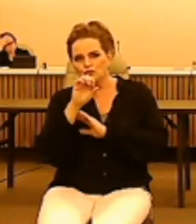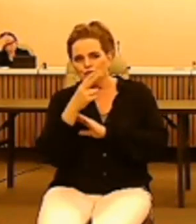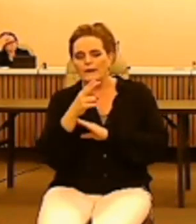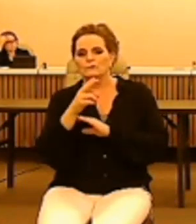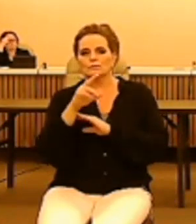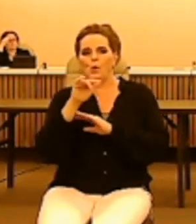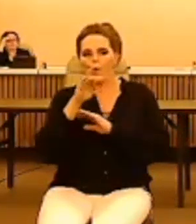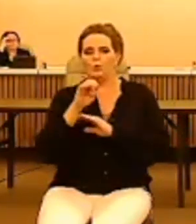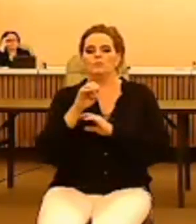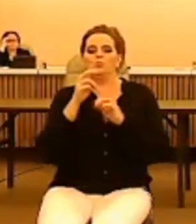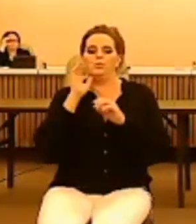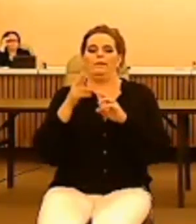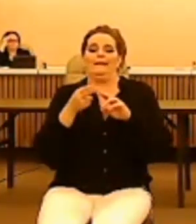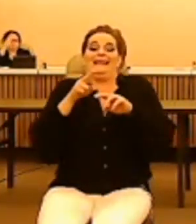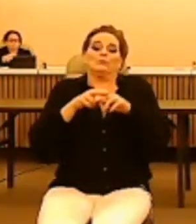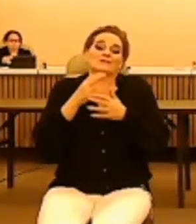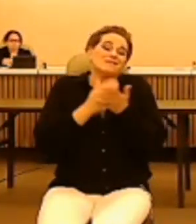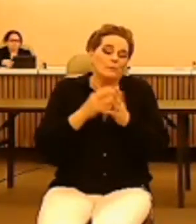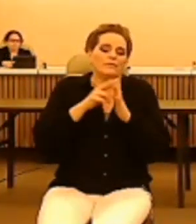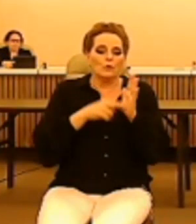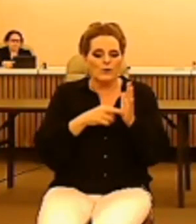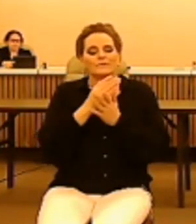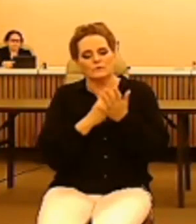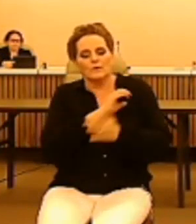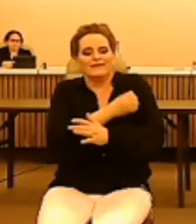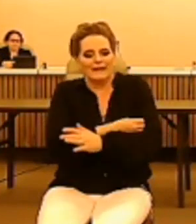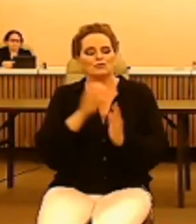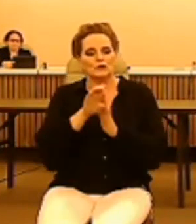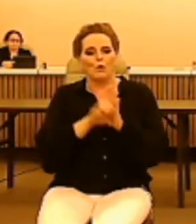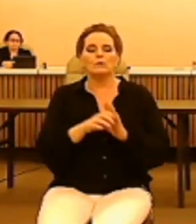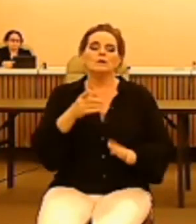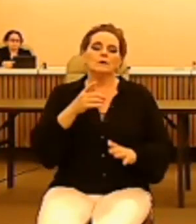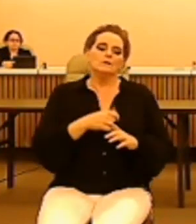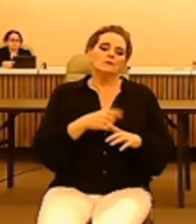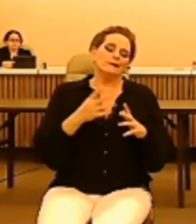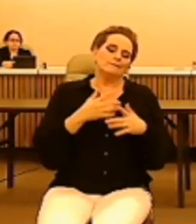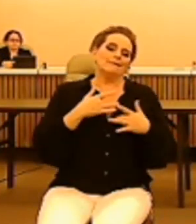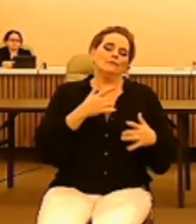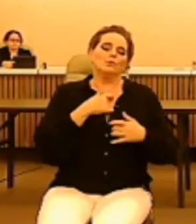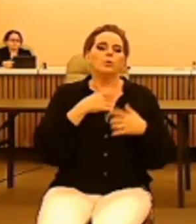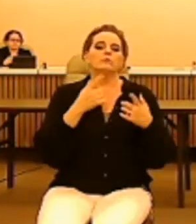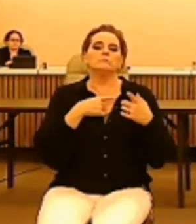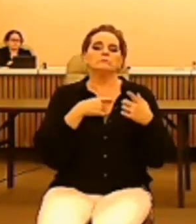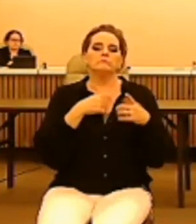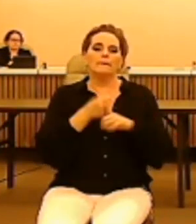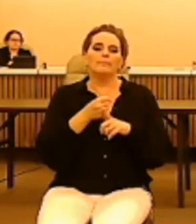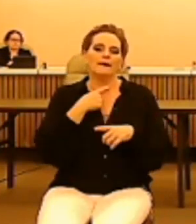pushes or increases some of the requirements for some of the energy code. It mostly affects new home builds and commercial